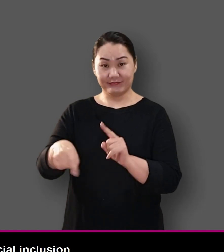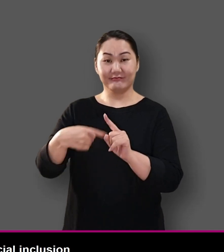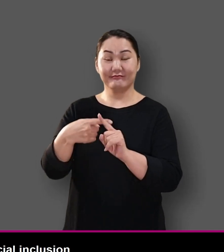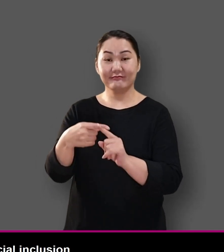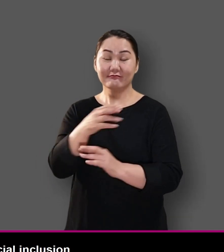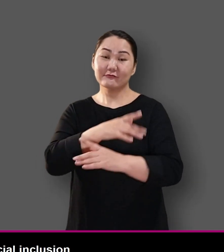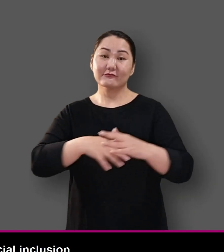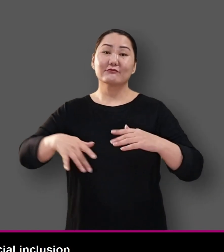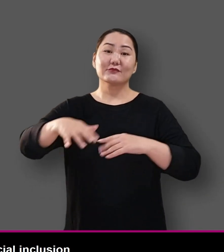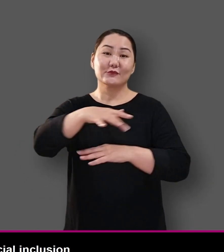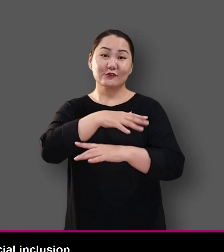and social inclusion,